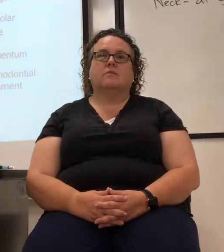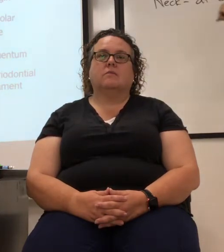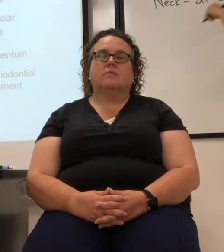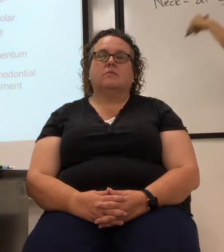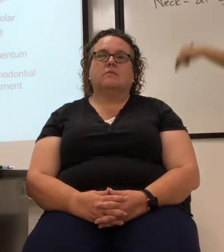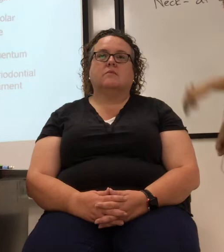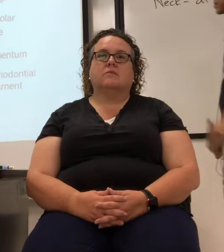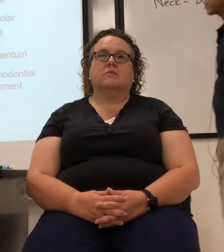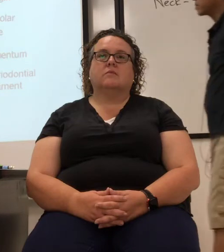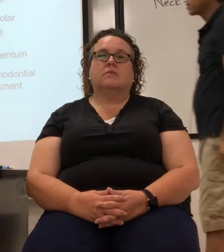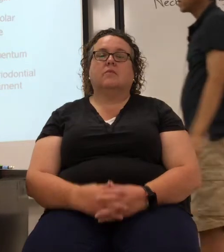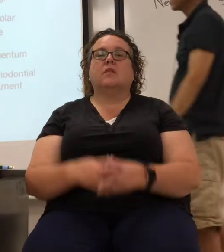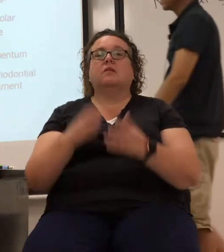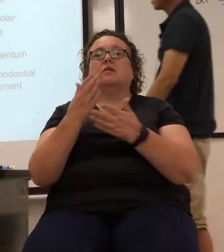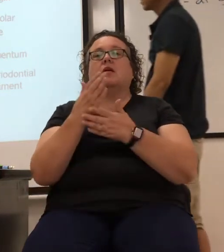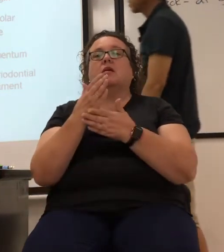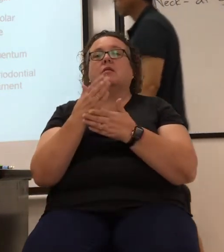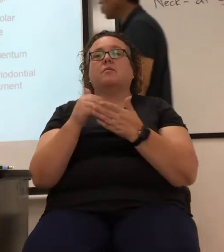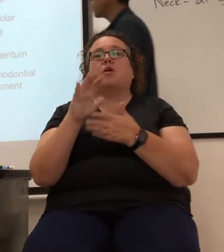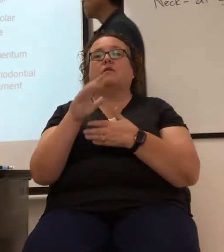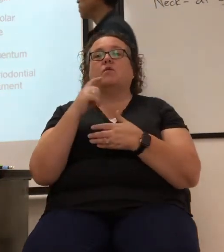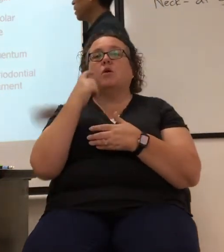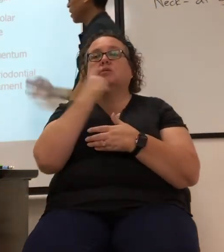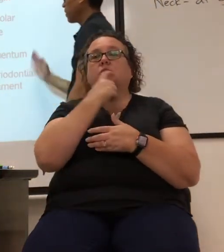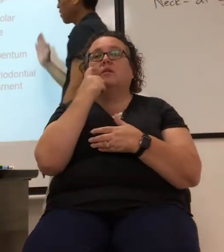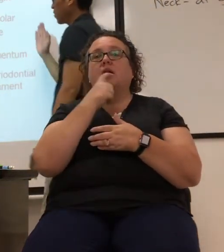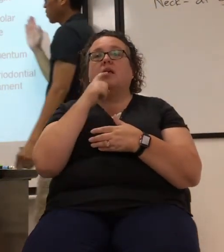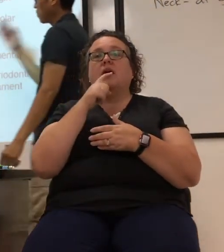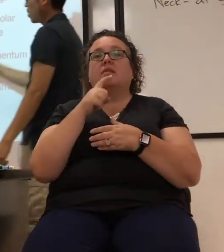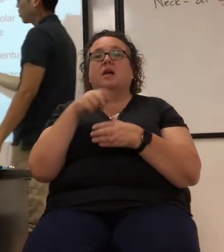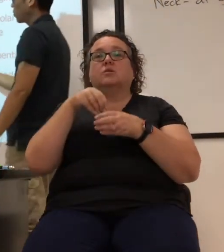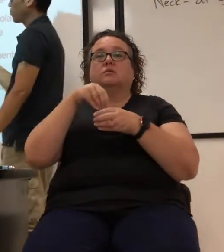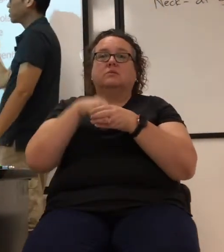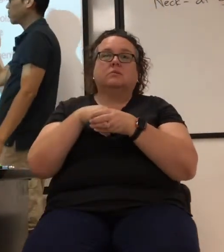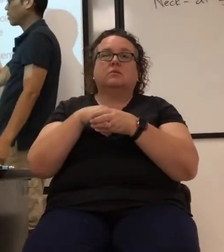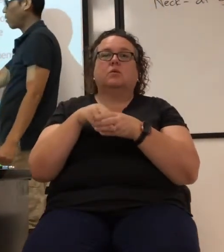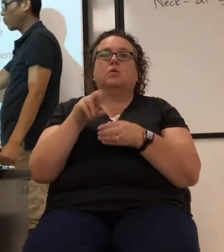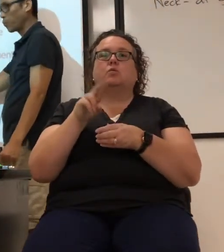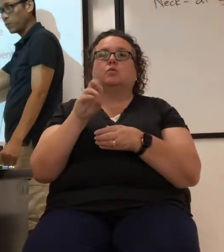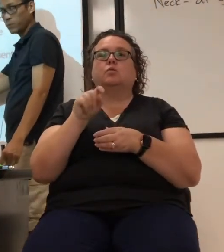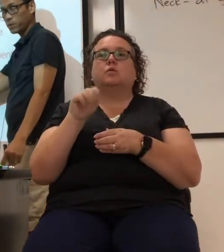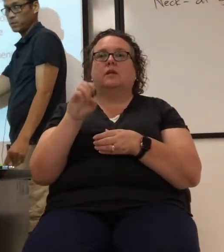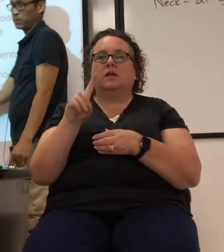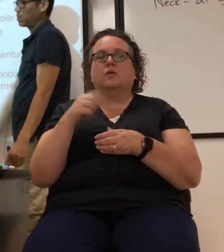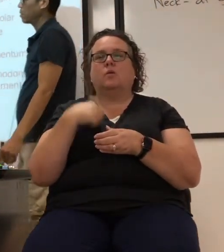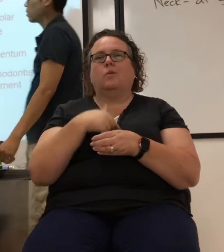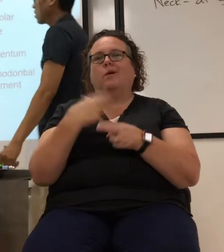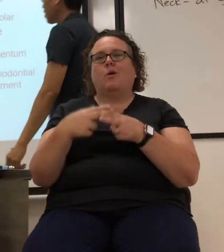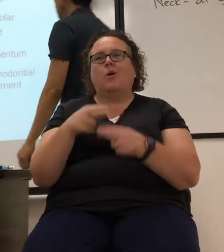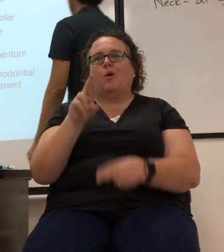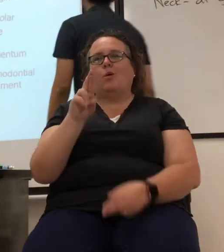Now the part of the tooth that's rooted in the alveolar bone, we simply call the root.